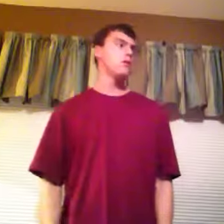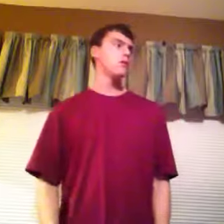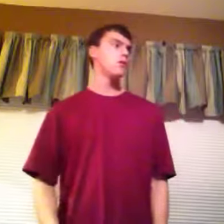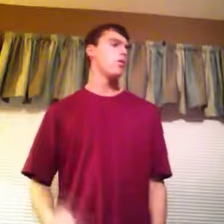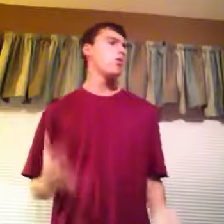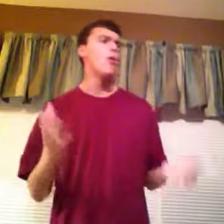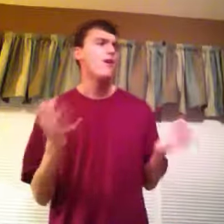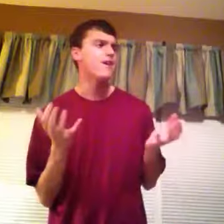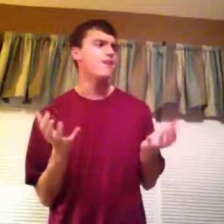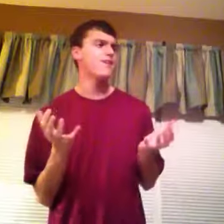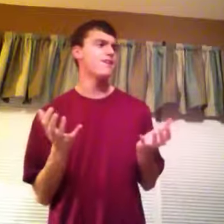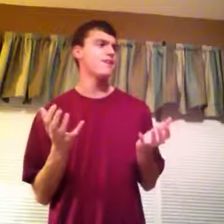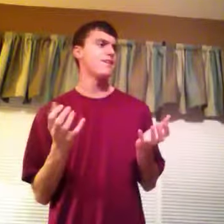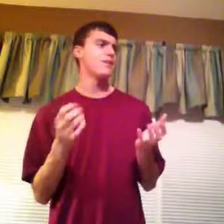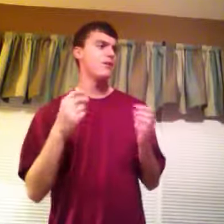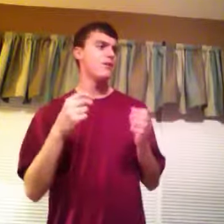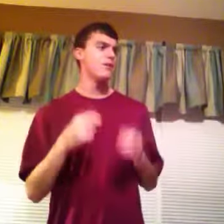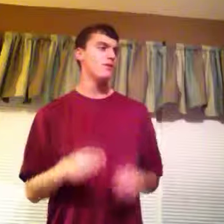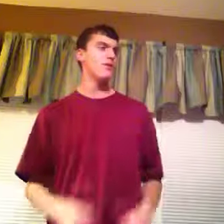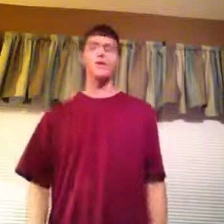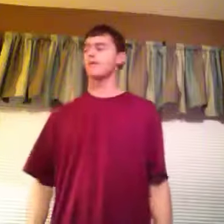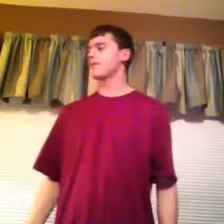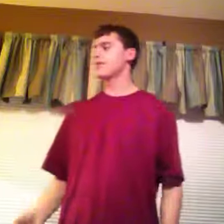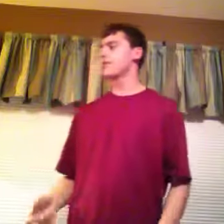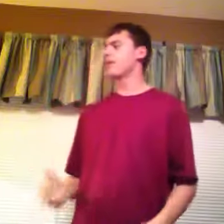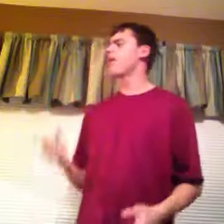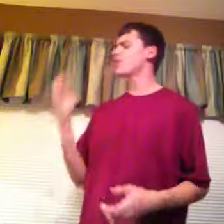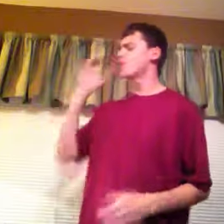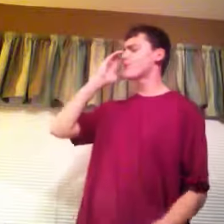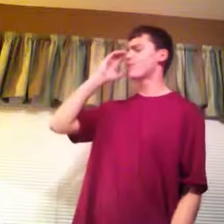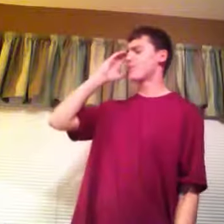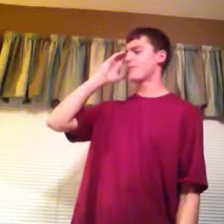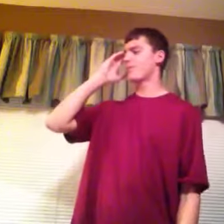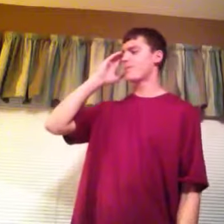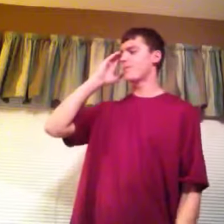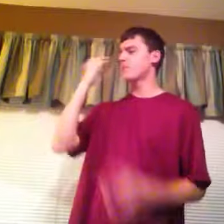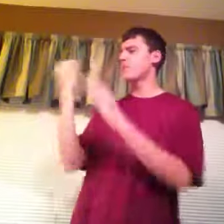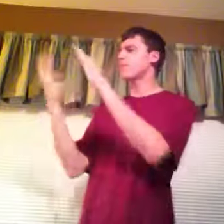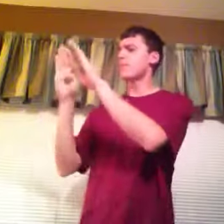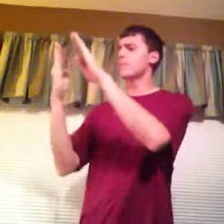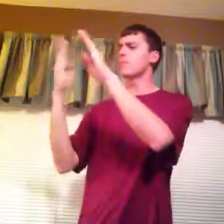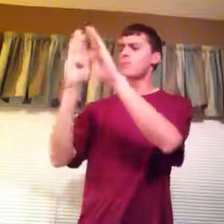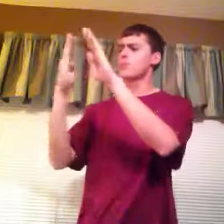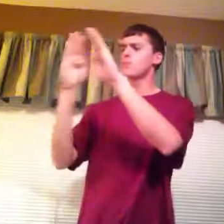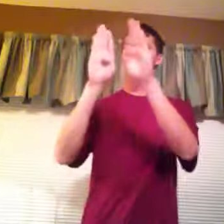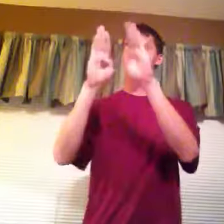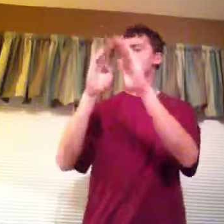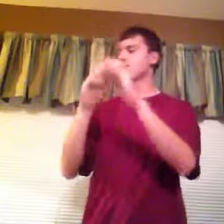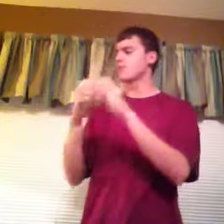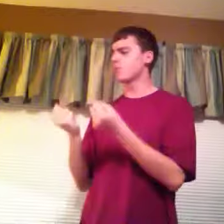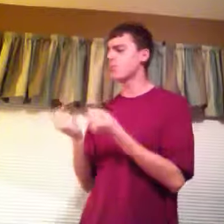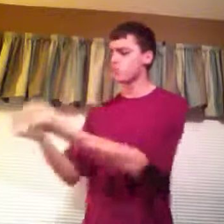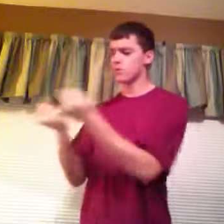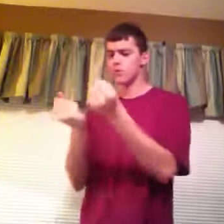Well, if you're trying to do that with other stuff, and Dr. you believe that they do get so heavy on the car,